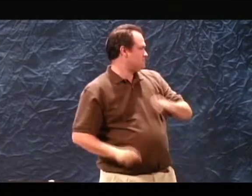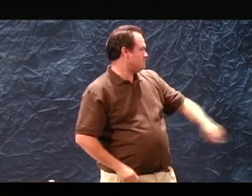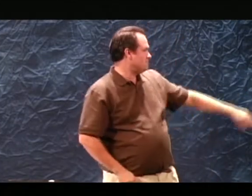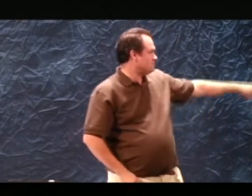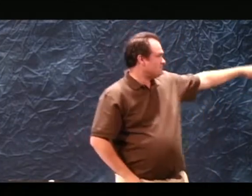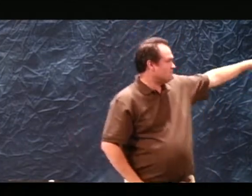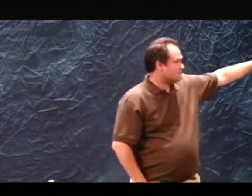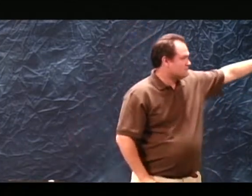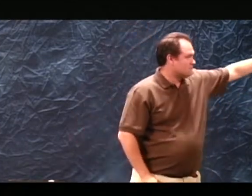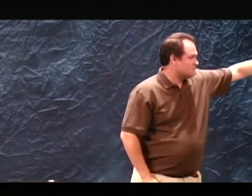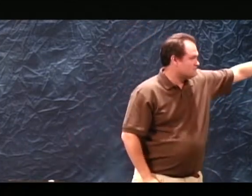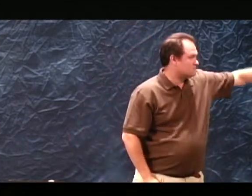so he's with christ